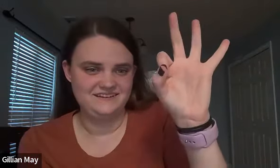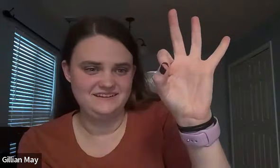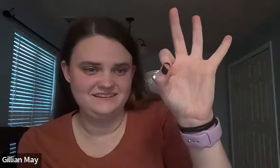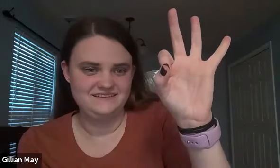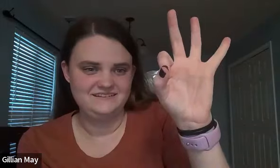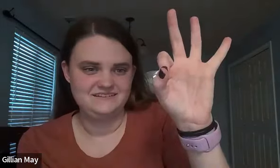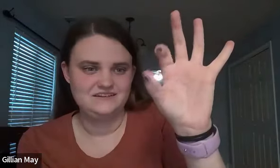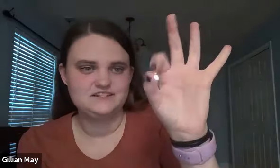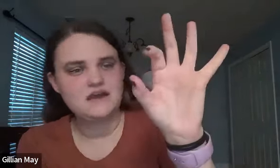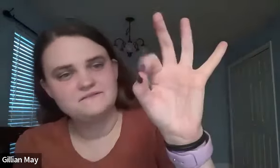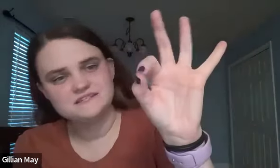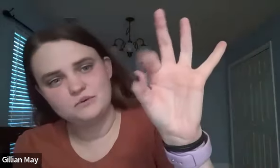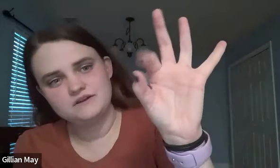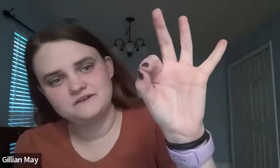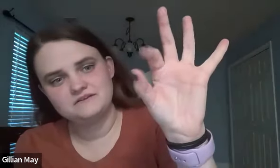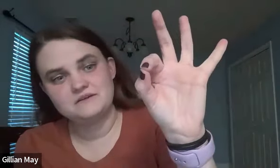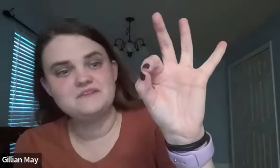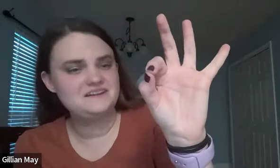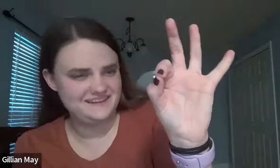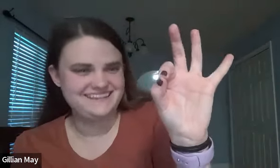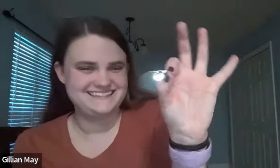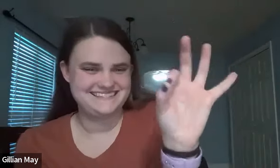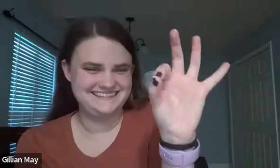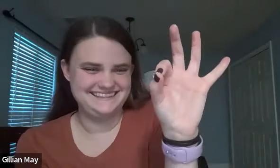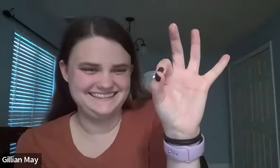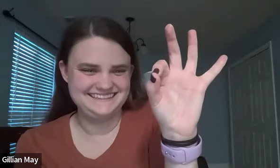Good. So F is the pointer finger and the thumb. There you go. Yes.